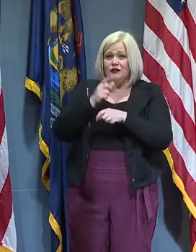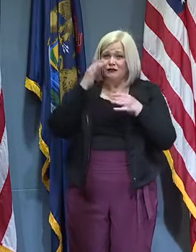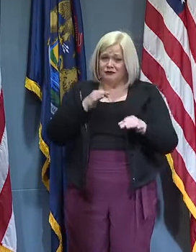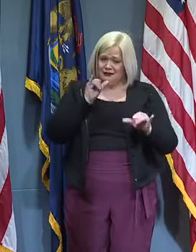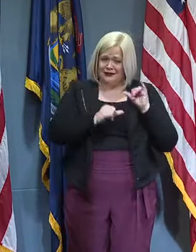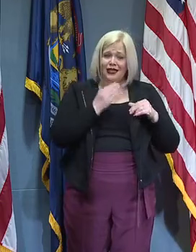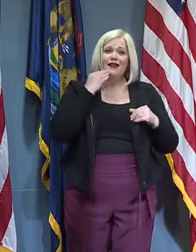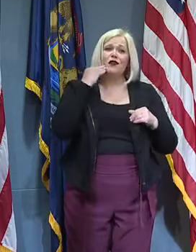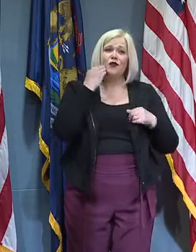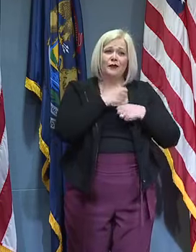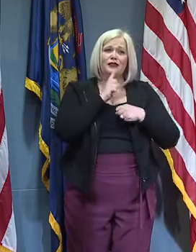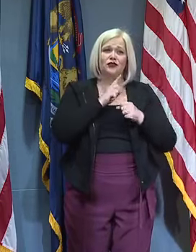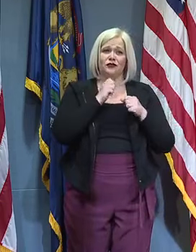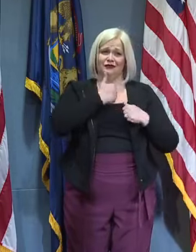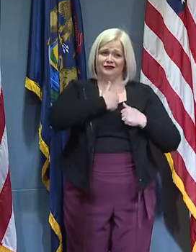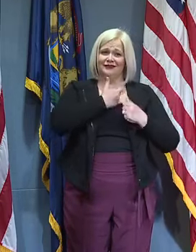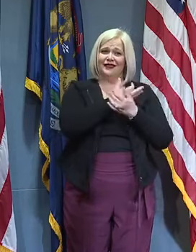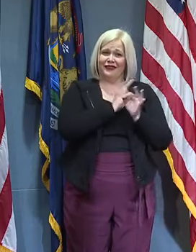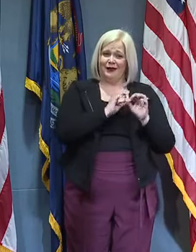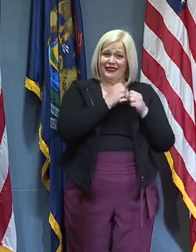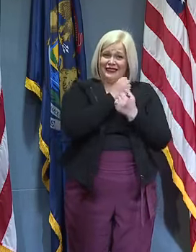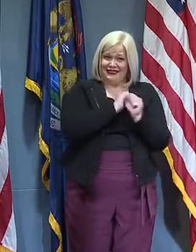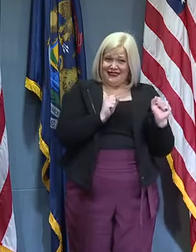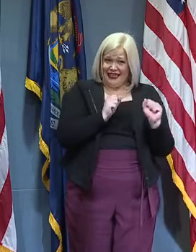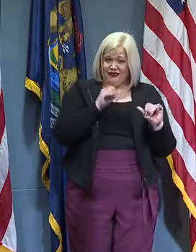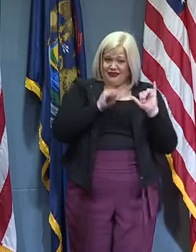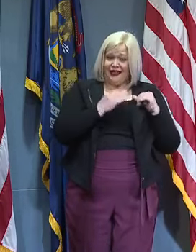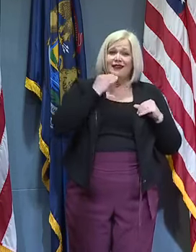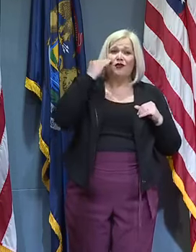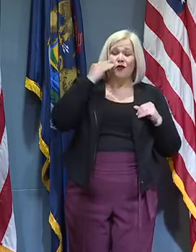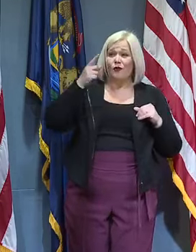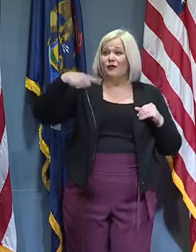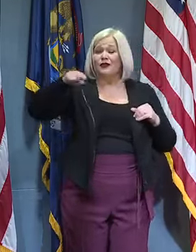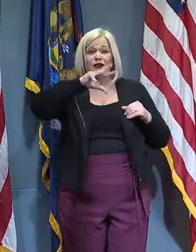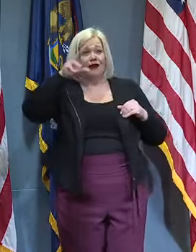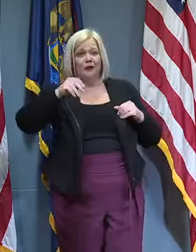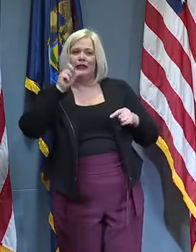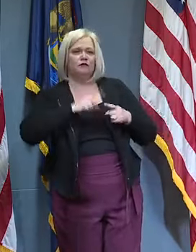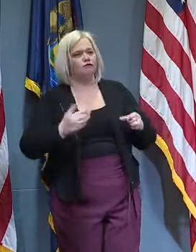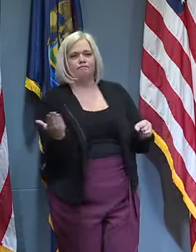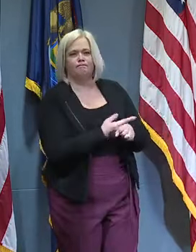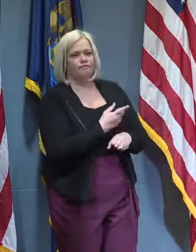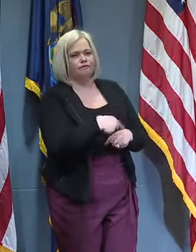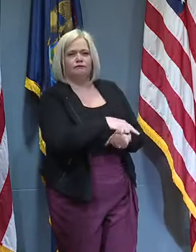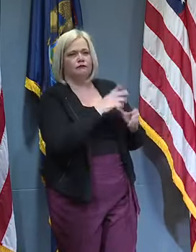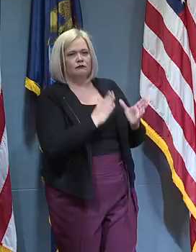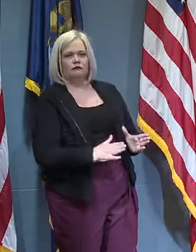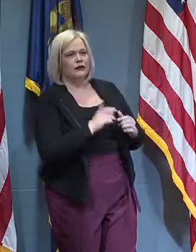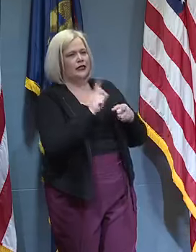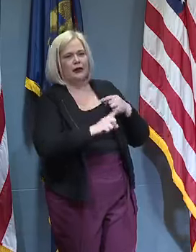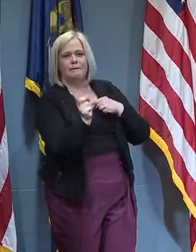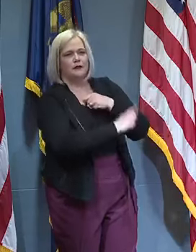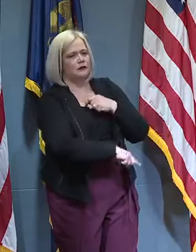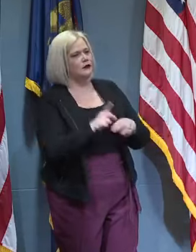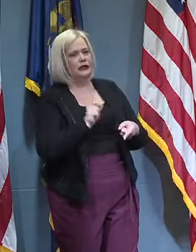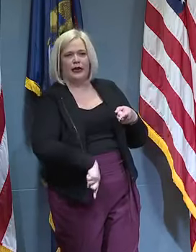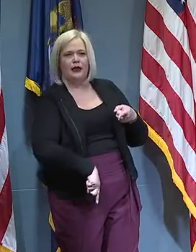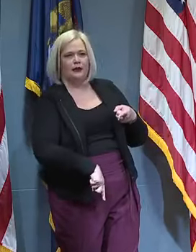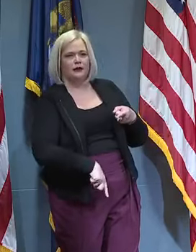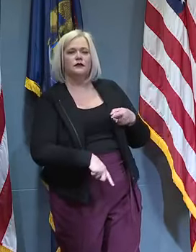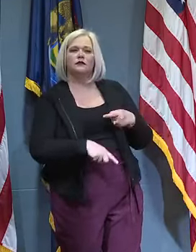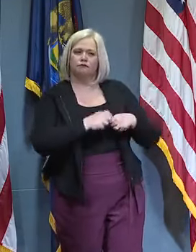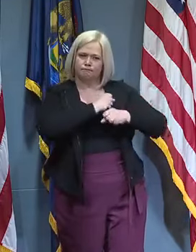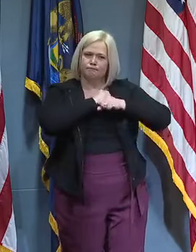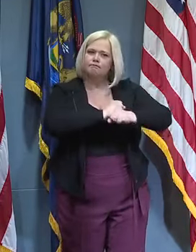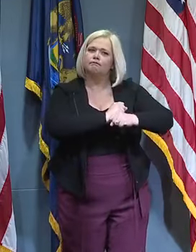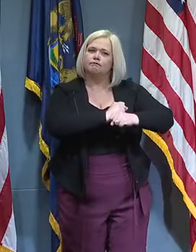themselves and their families from COVID-19 if they feel that they have been exposed. Work is going to look and feel a little bit different